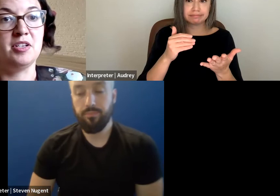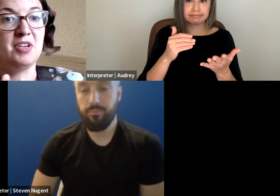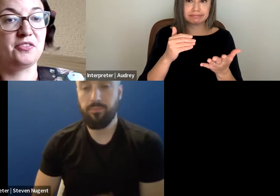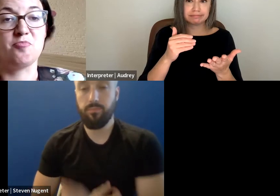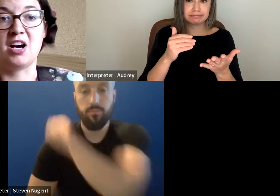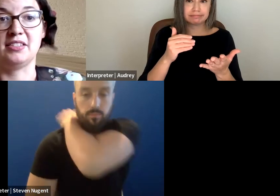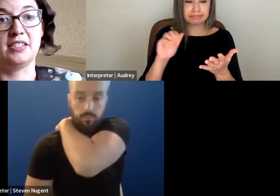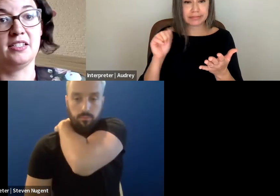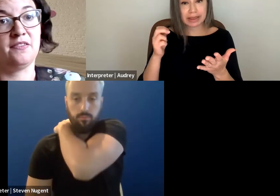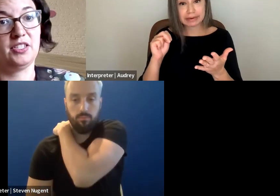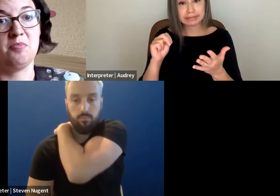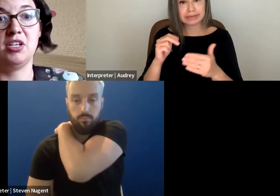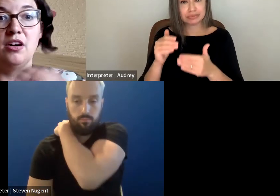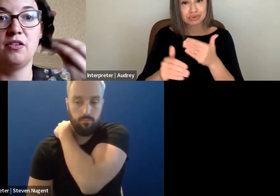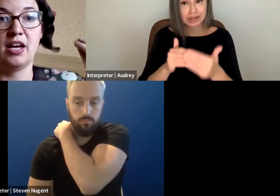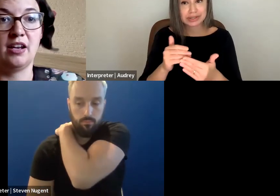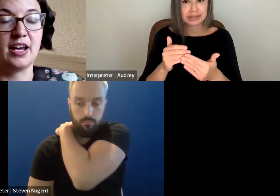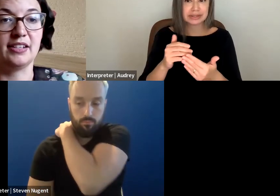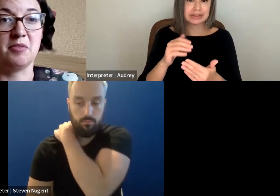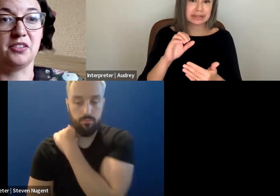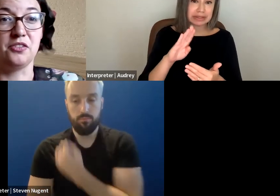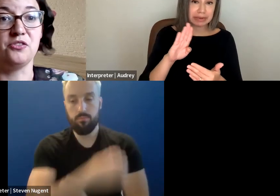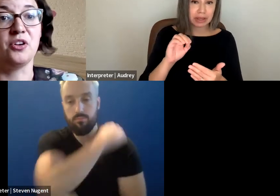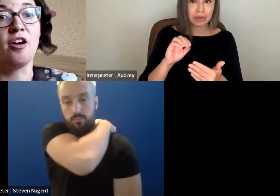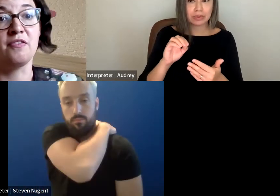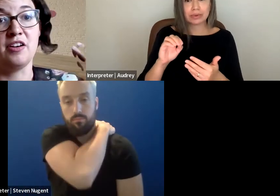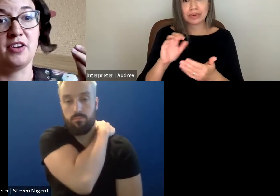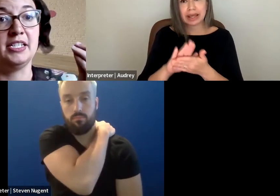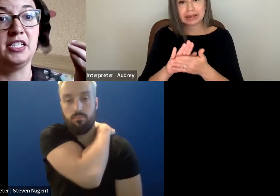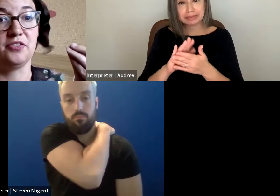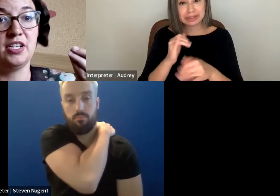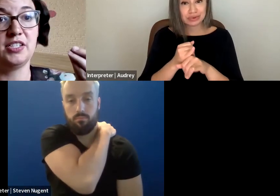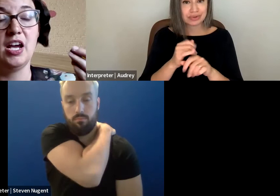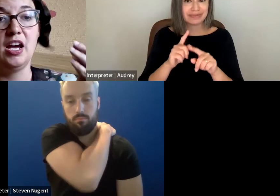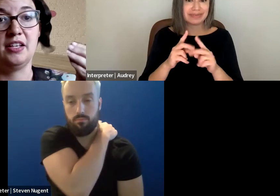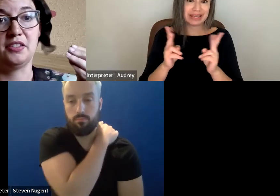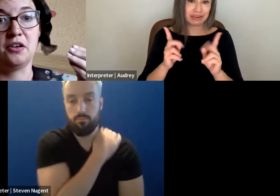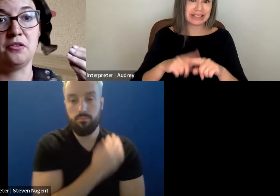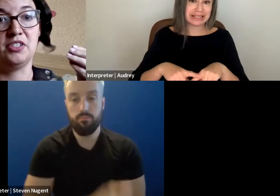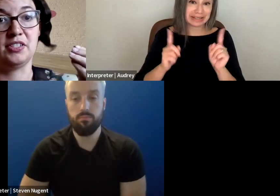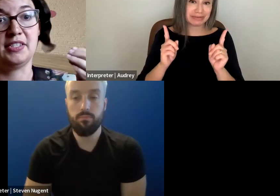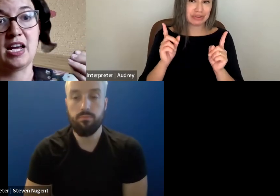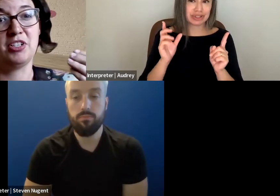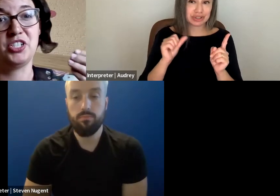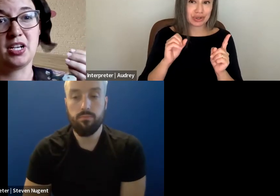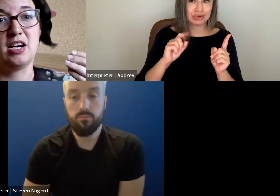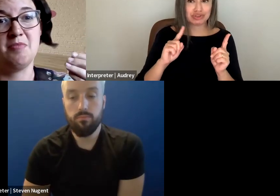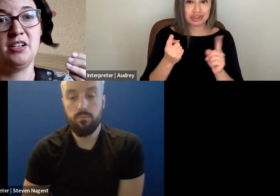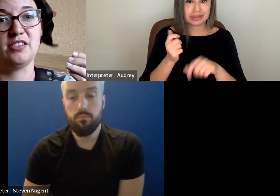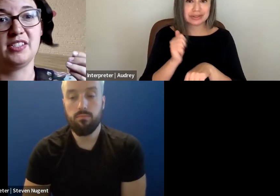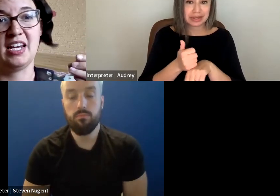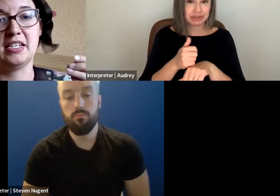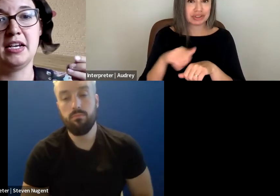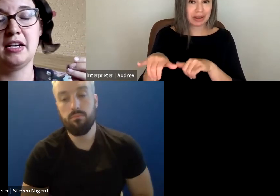you know, administrative processes of a CBO and an academic institution are very, very different. And so just establishing a